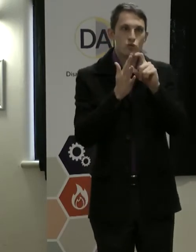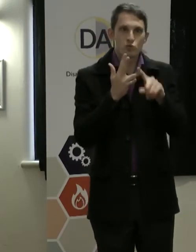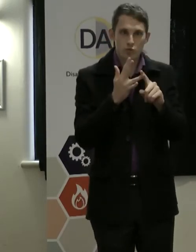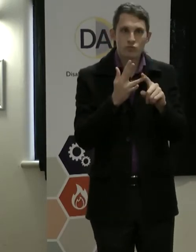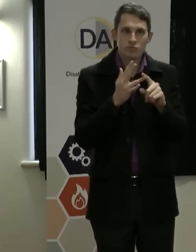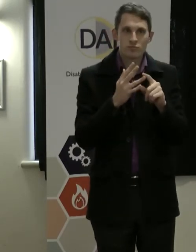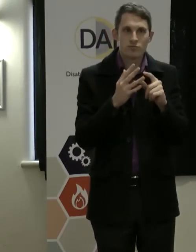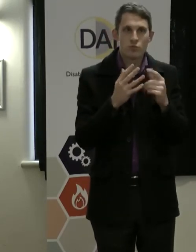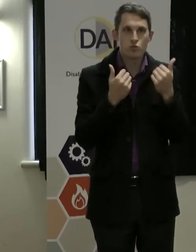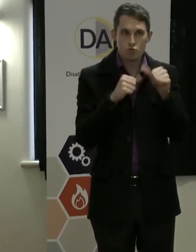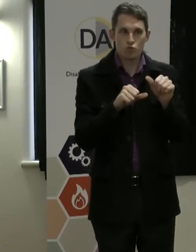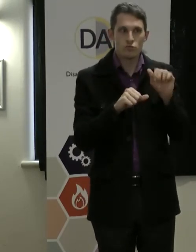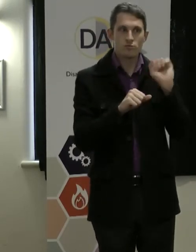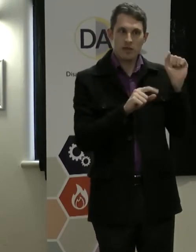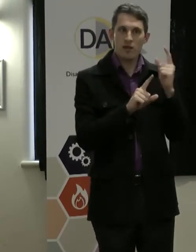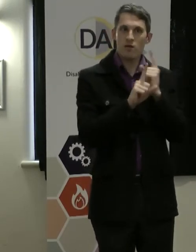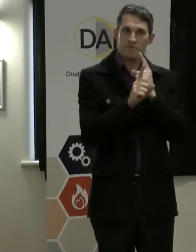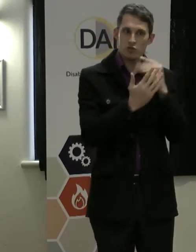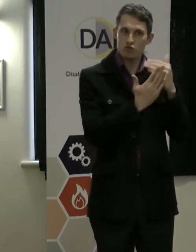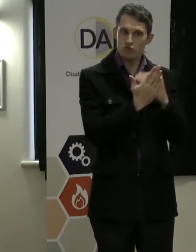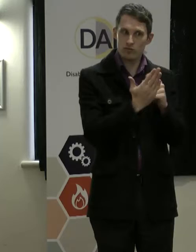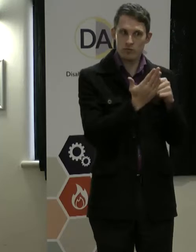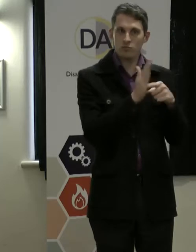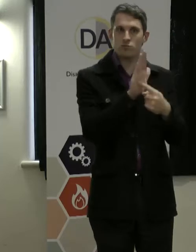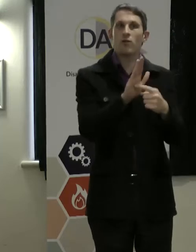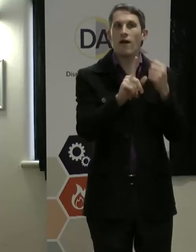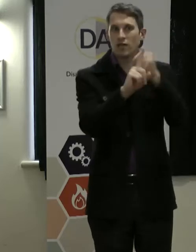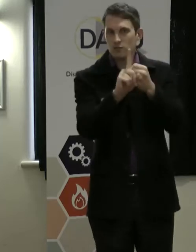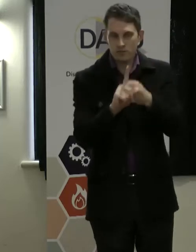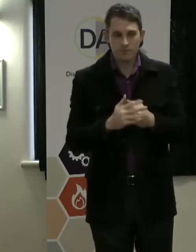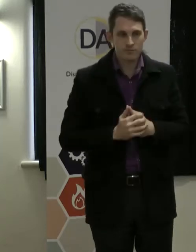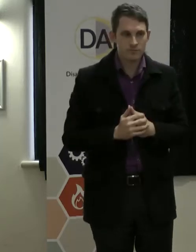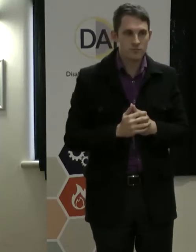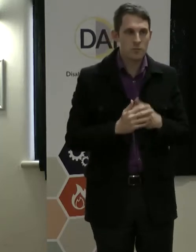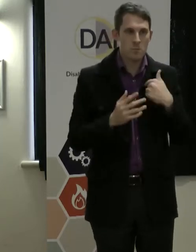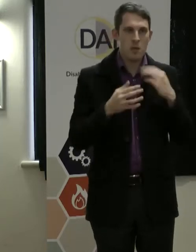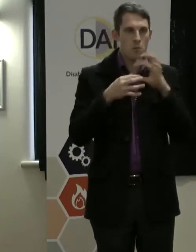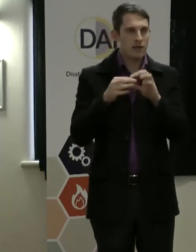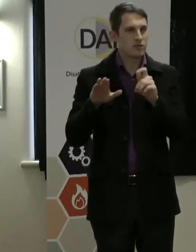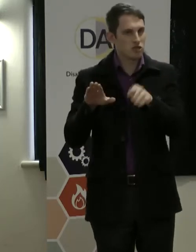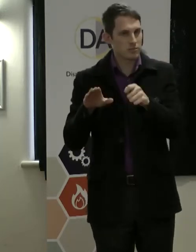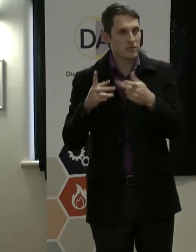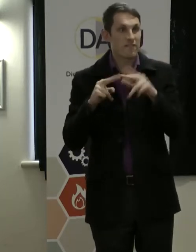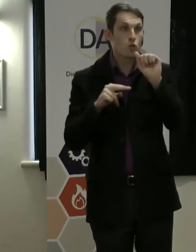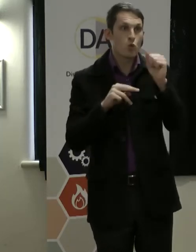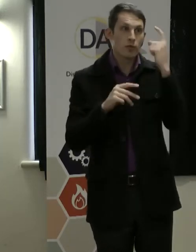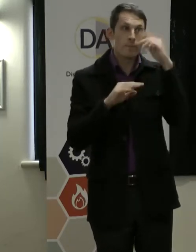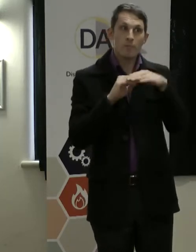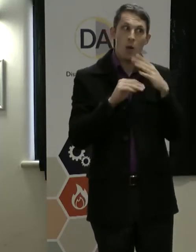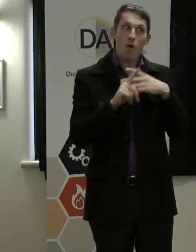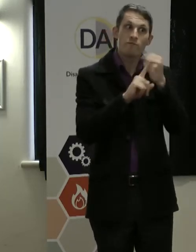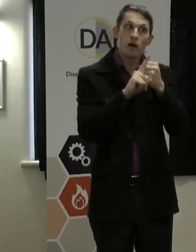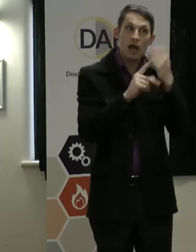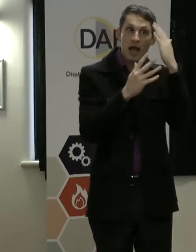concluding observations. I'm going to talk about justice, but if your thing's education, I want you to pull up something in your mind about